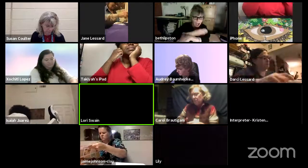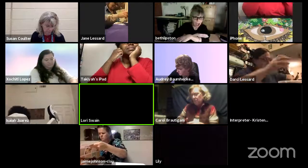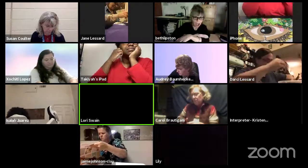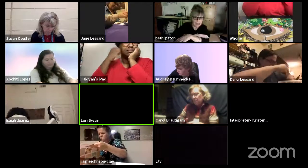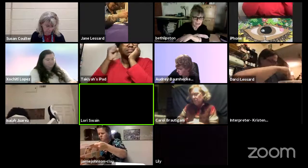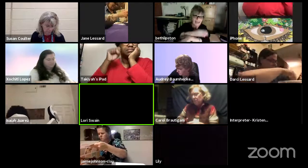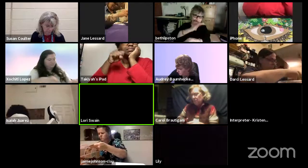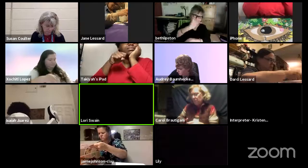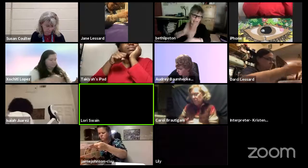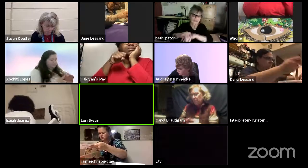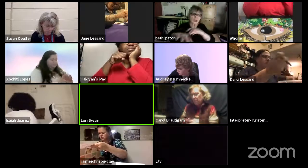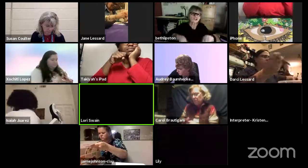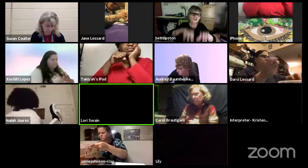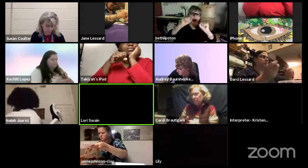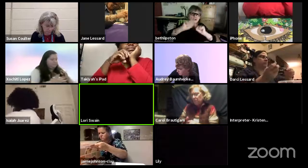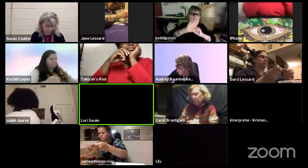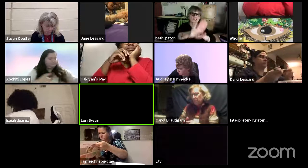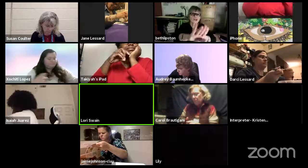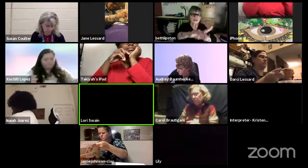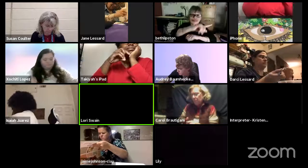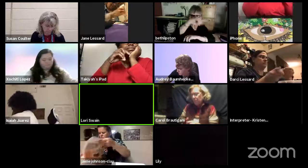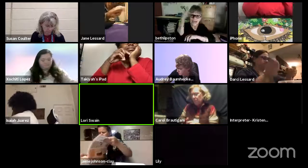My grandson, he took